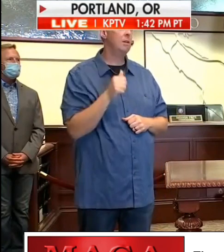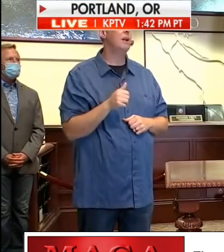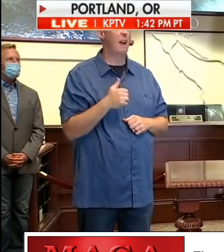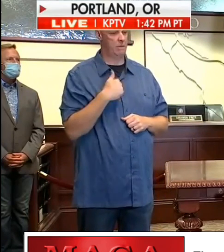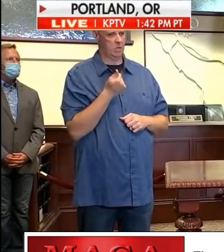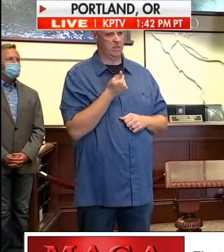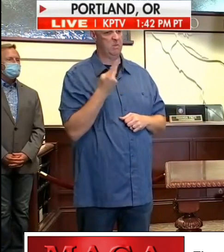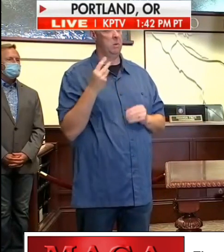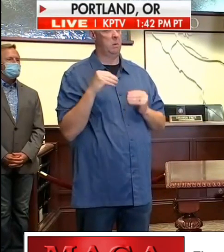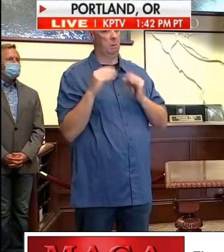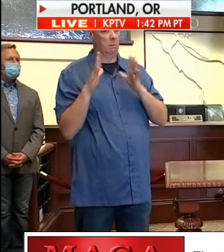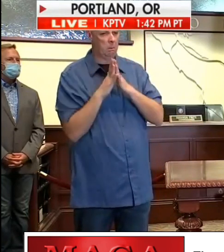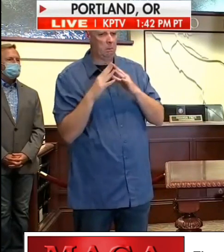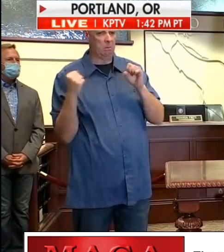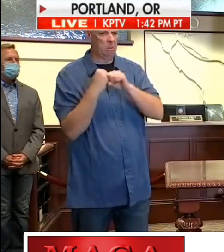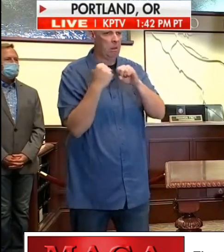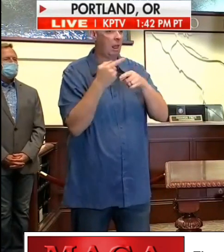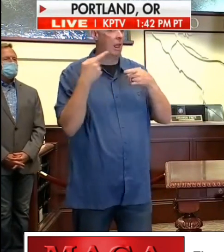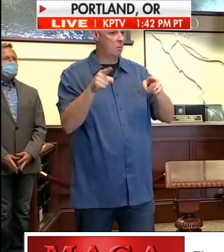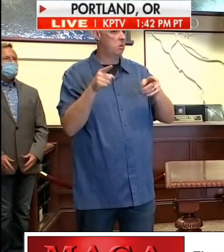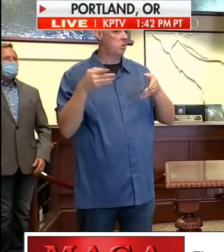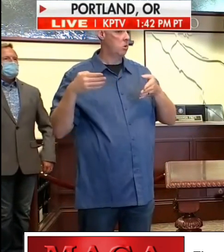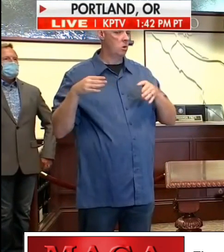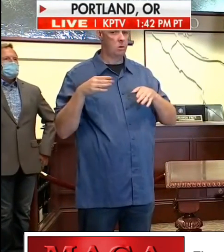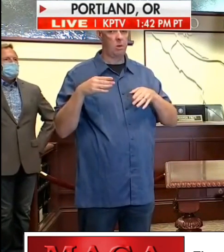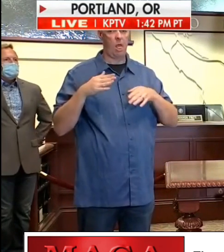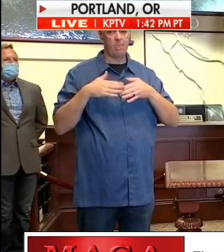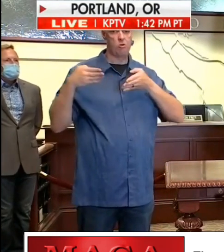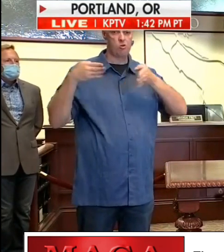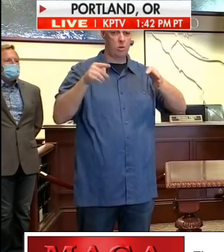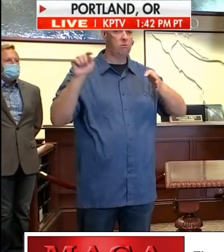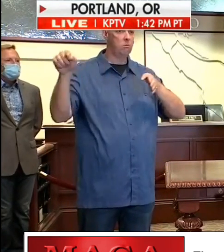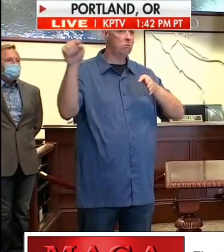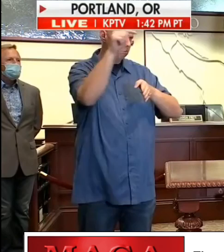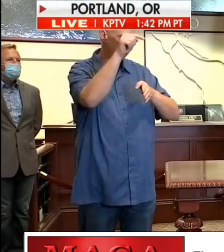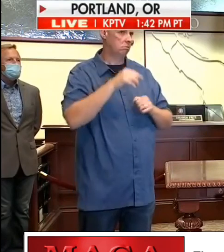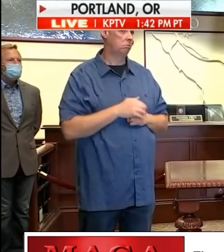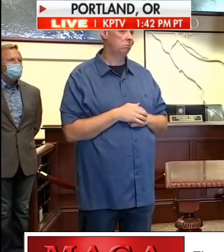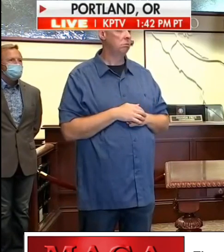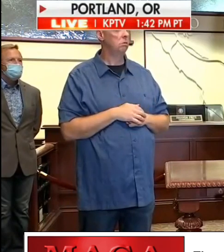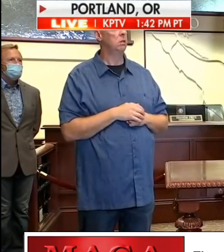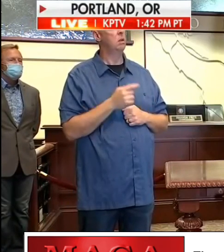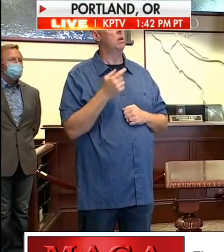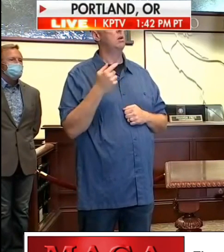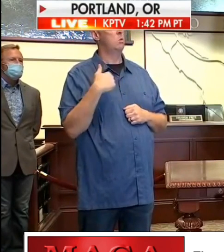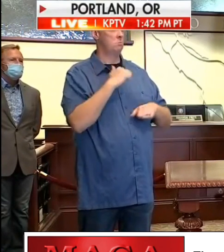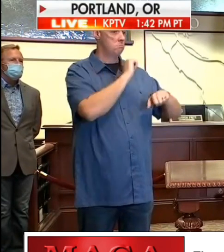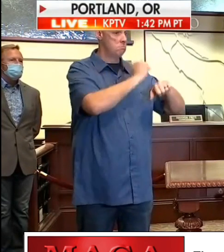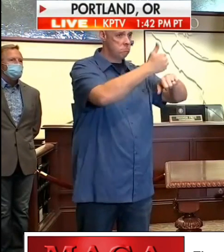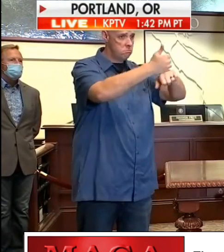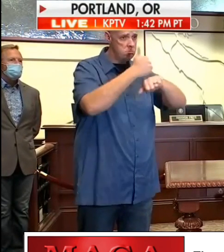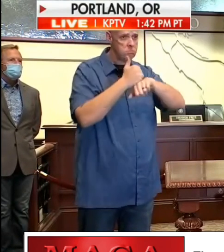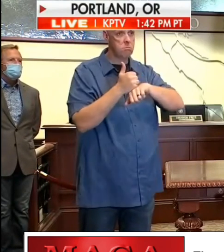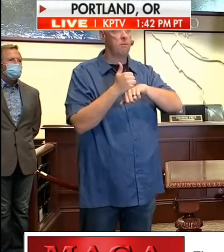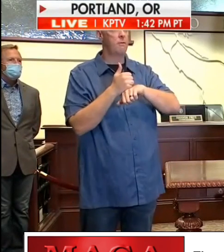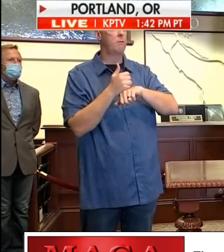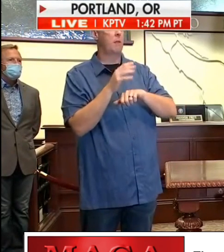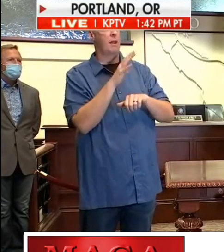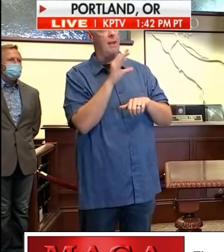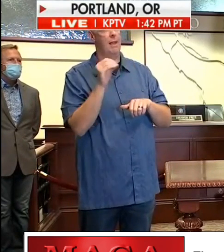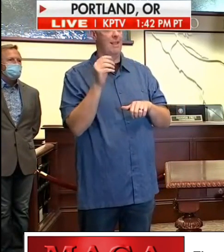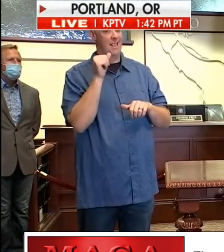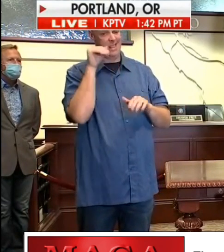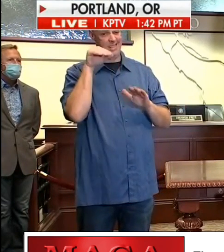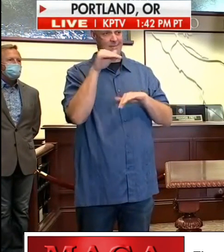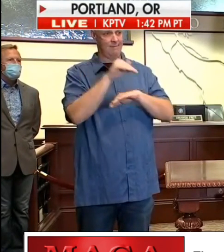There were some skirmishes that took place on the street, to my understanding. But you know, when we have those resources, and even the